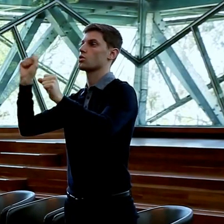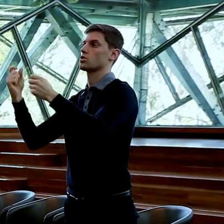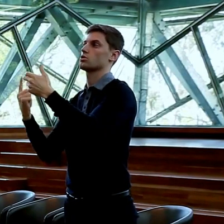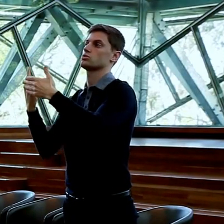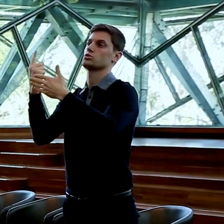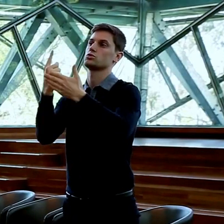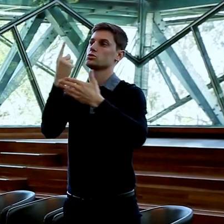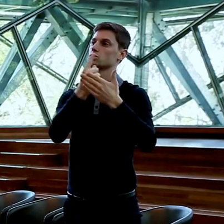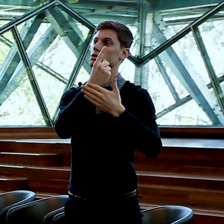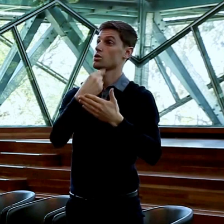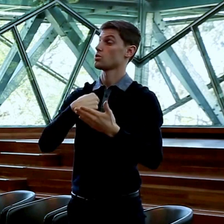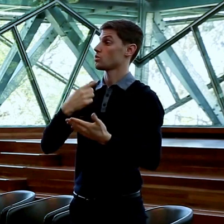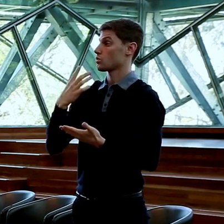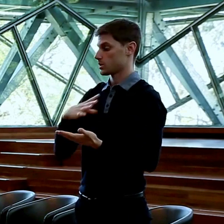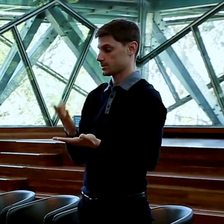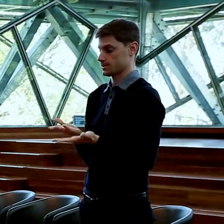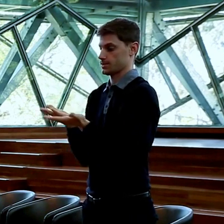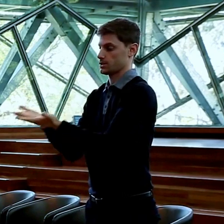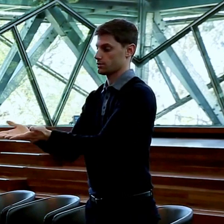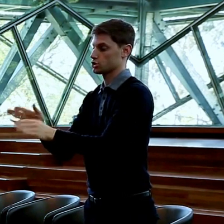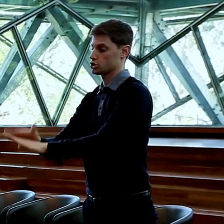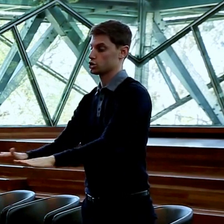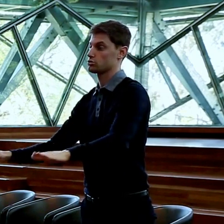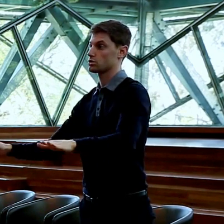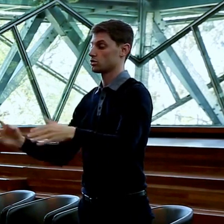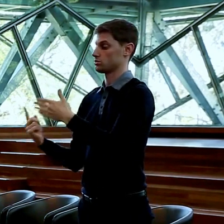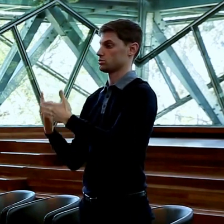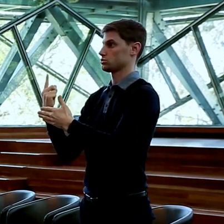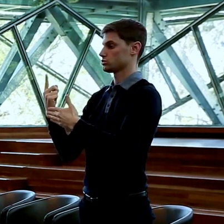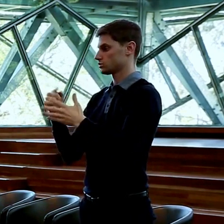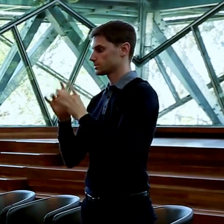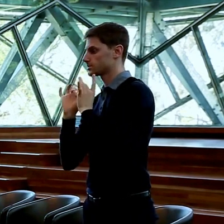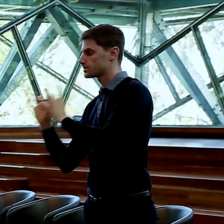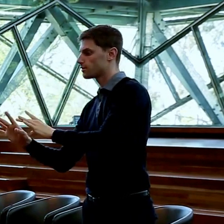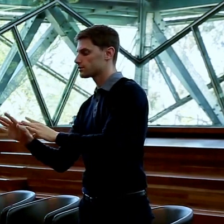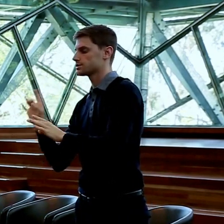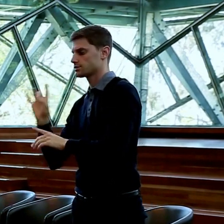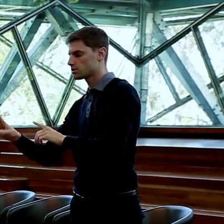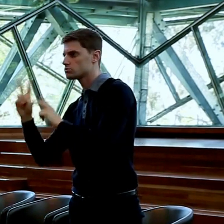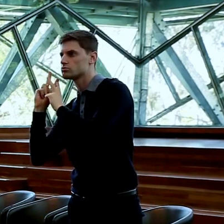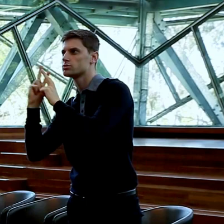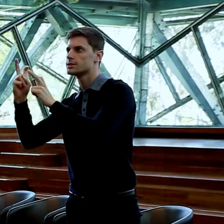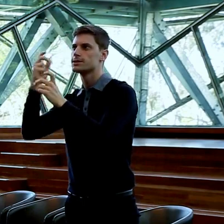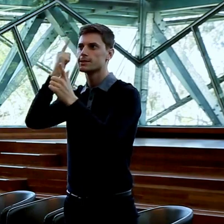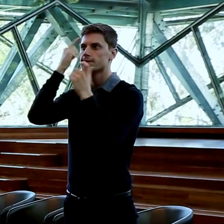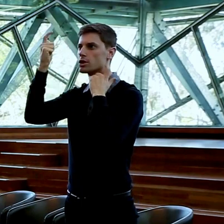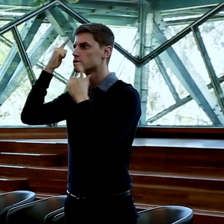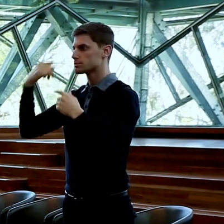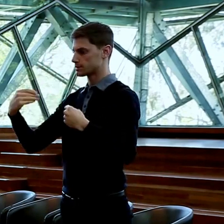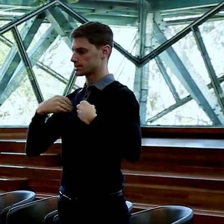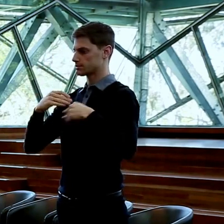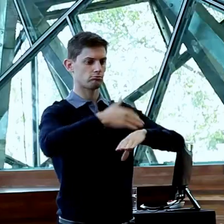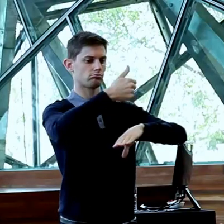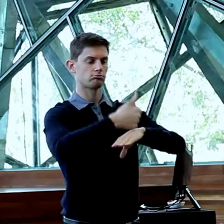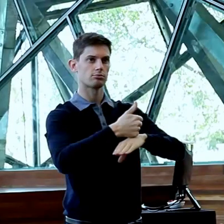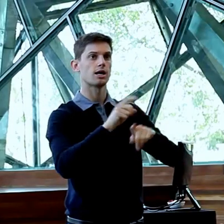Fiftysix is gift children with the opportunity to discover the world of innovation, entrepreneurship, and computer